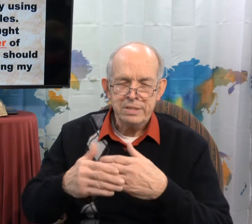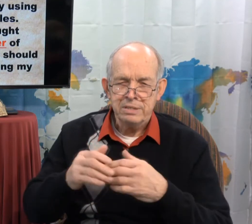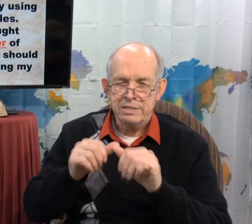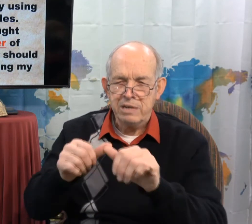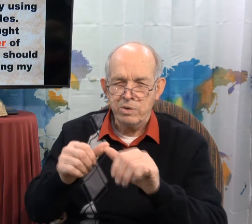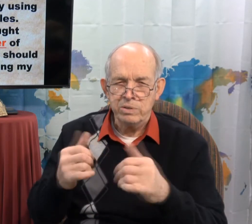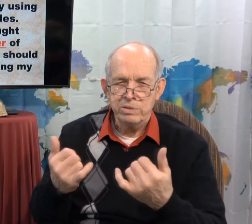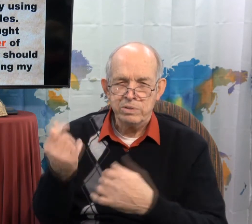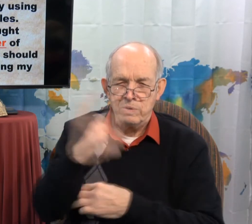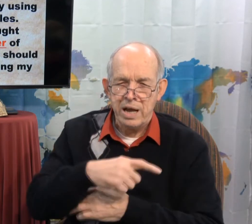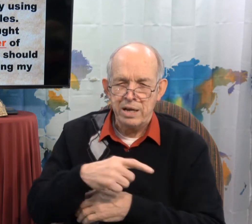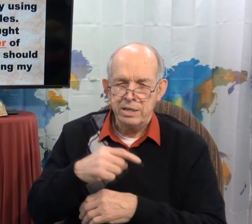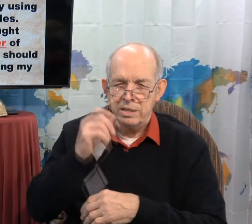You take it today.